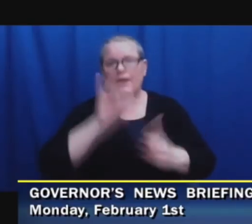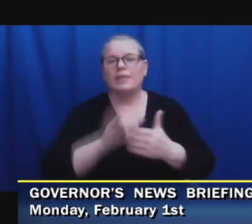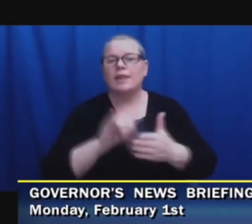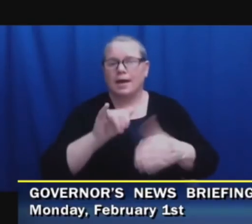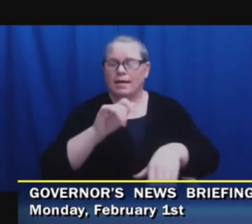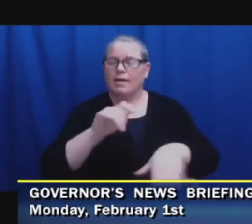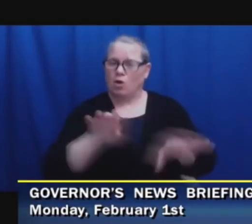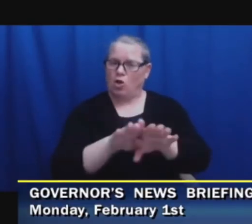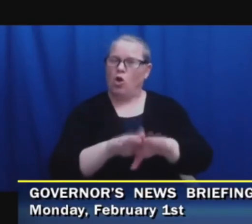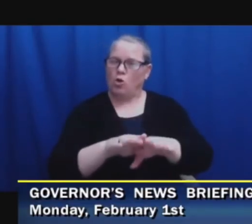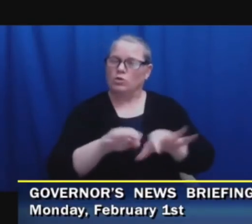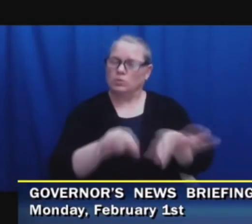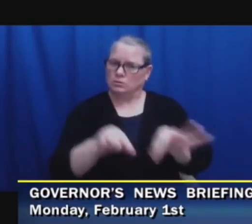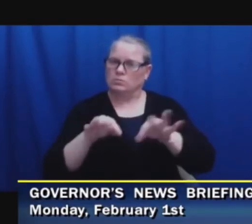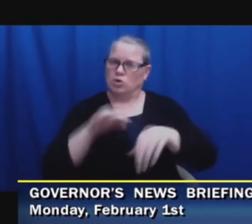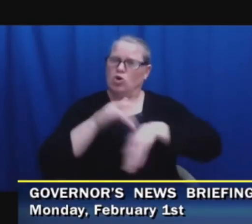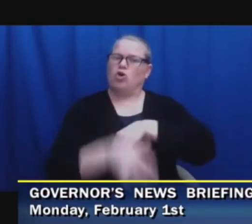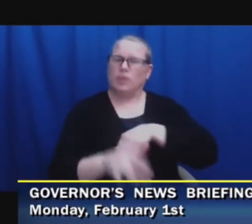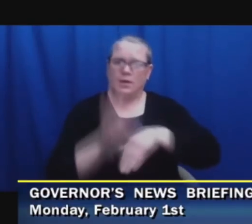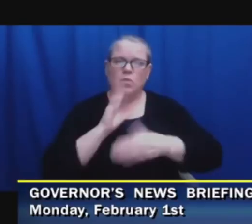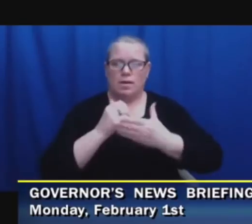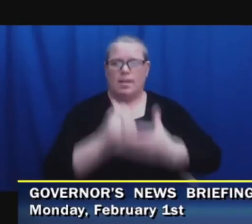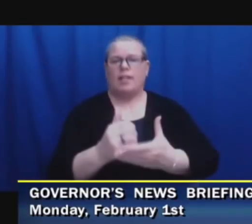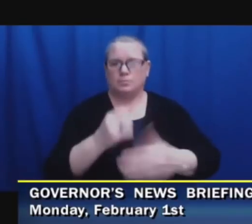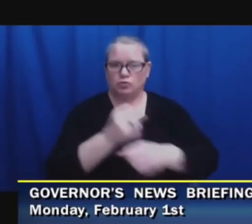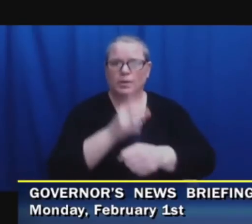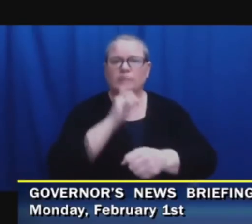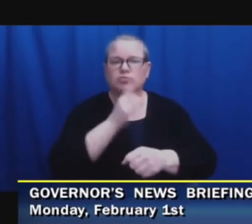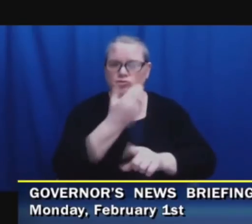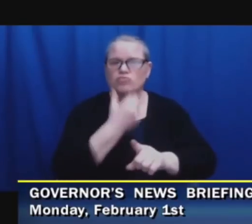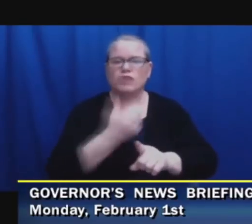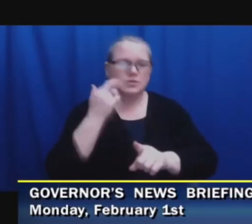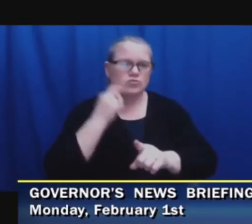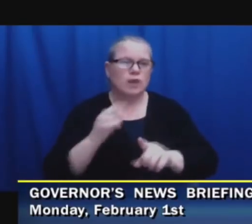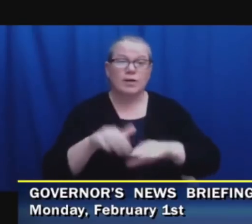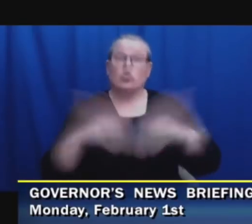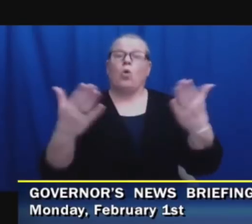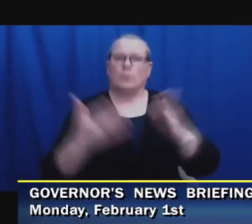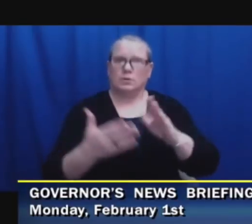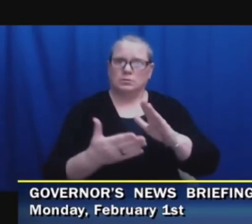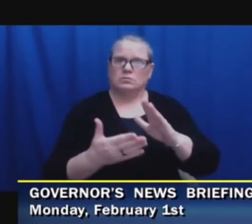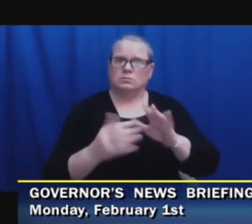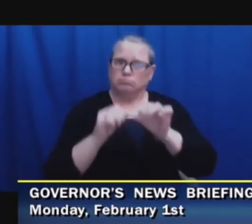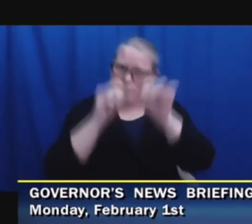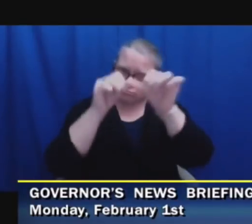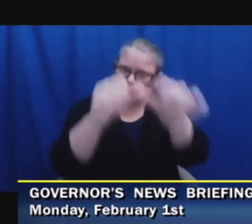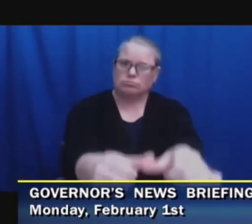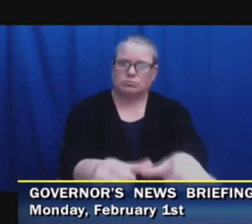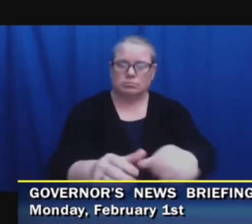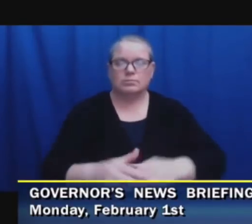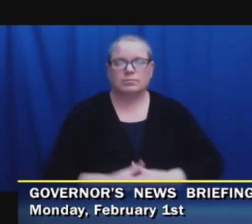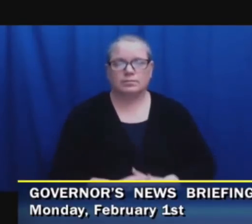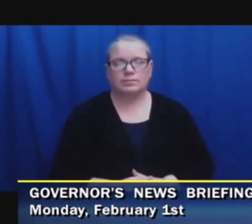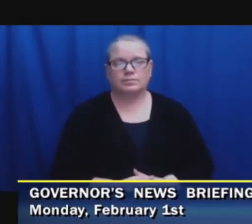in terms of making sure restaurants are there for food. Gotcha.